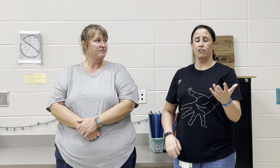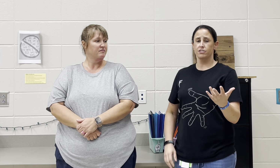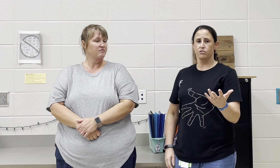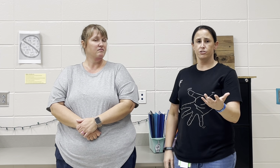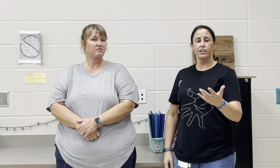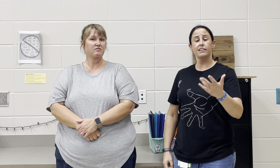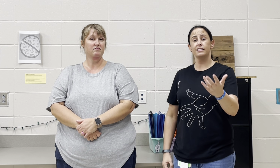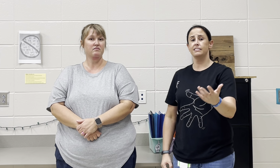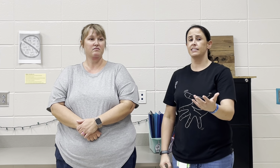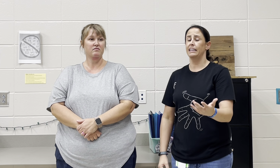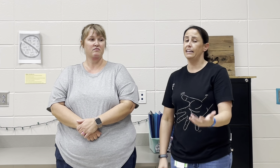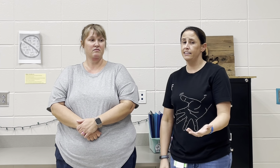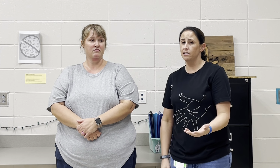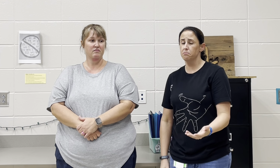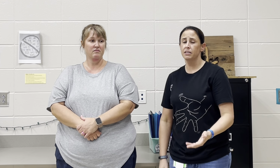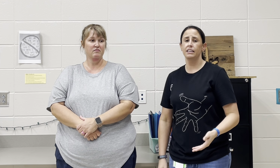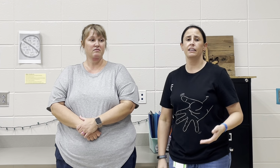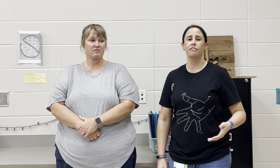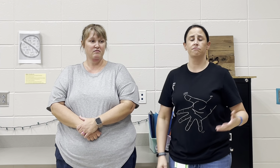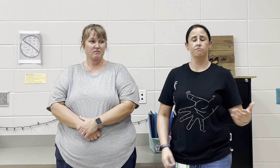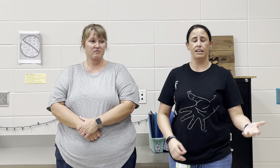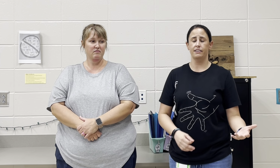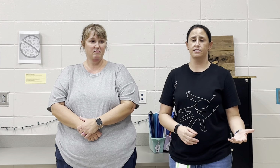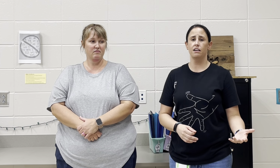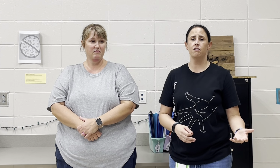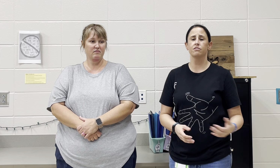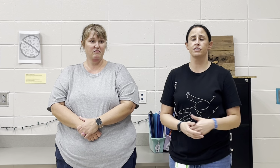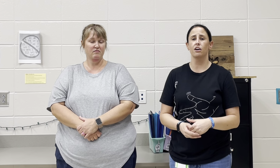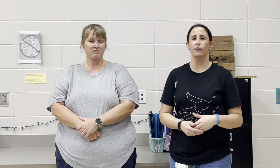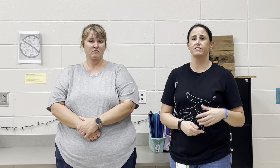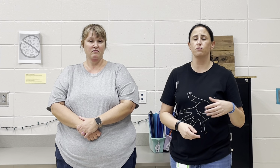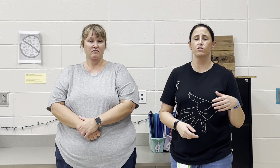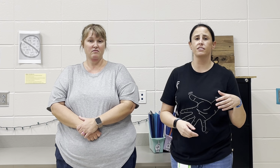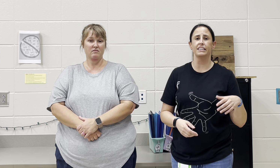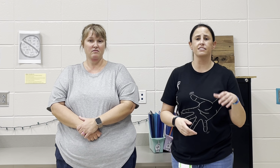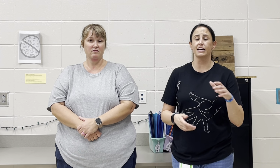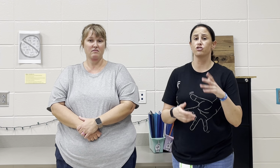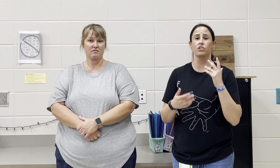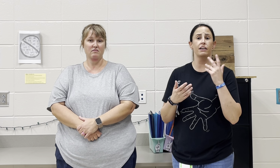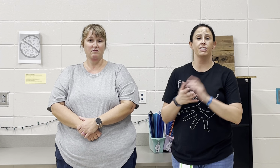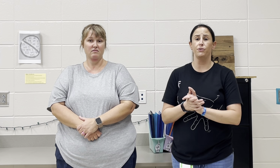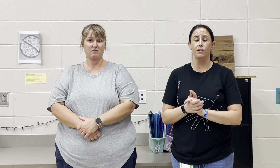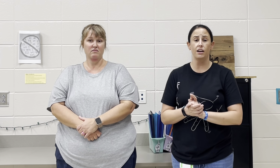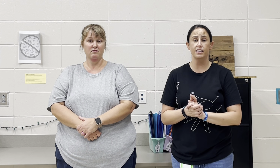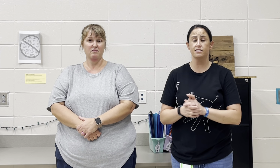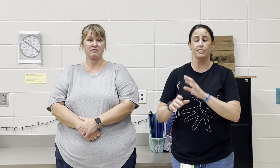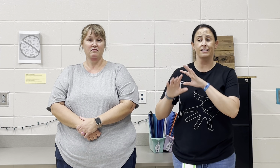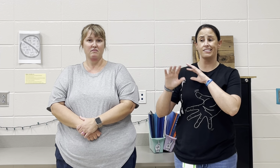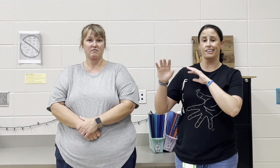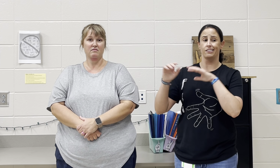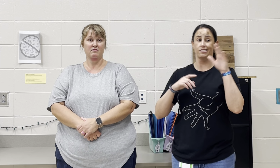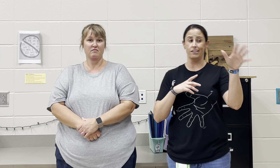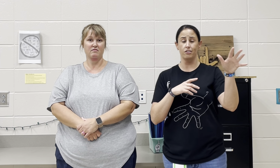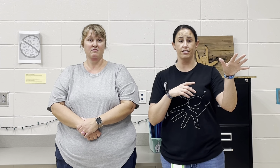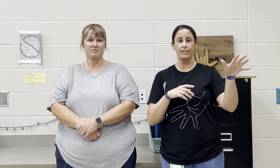also told you guys it's an idiom in ASL. So if someone is like driving you nuts, like say they're like over